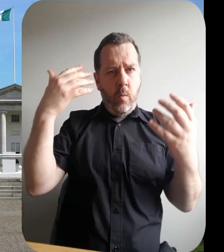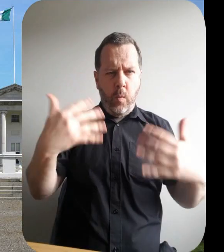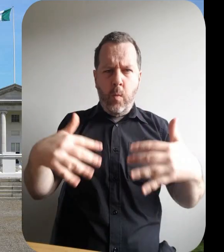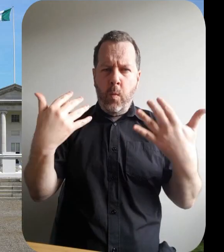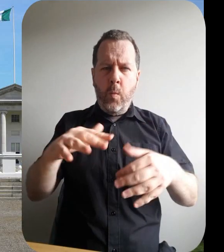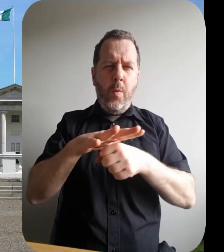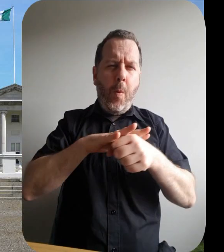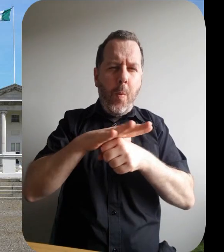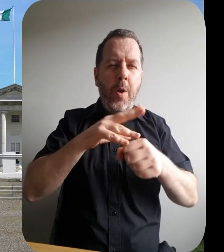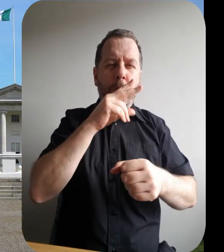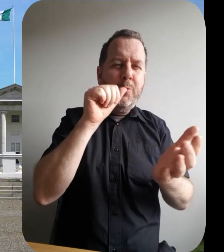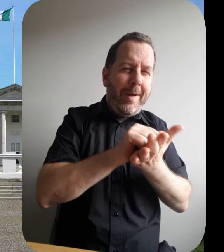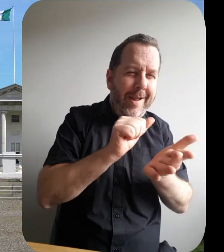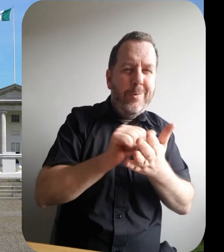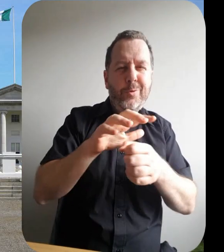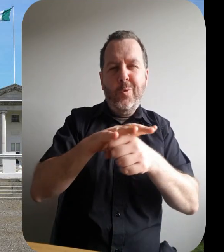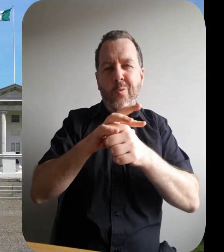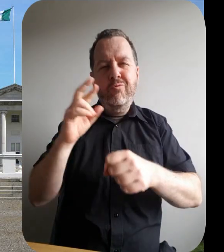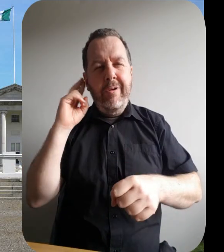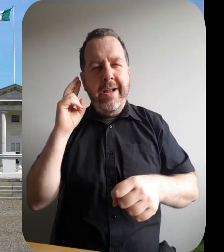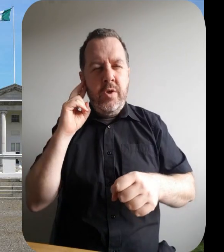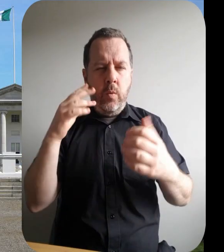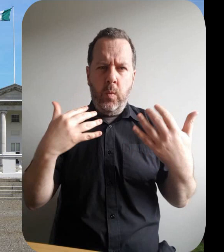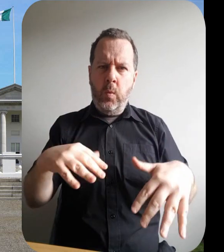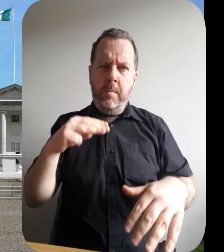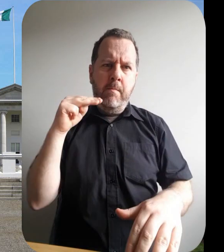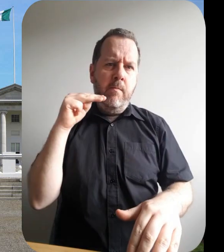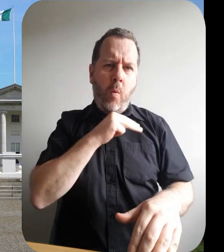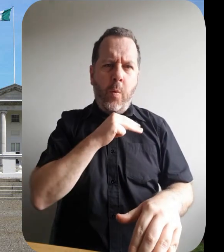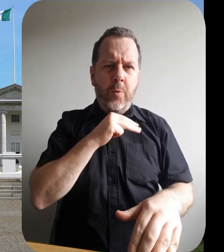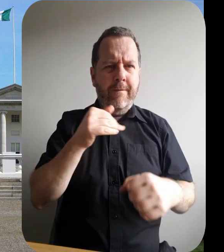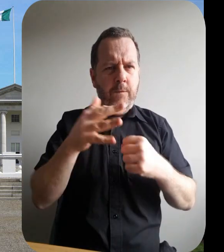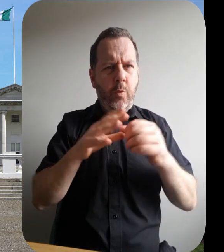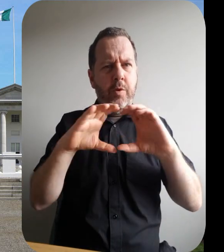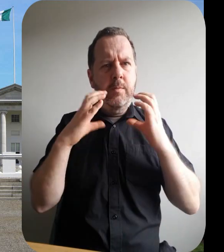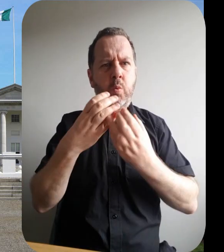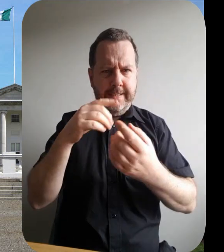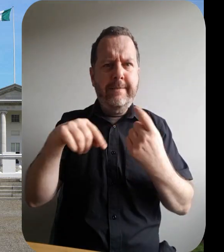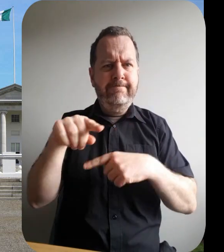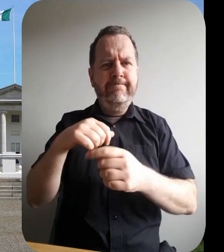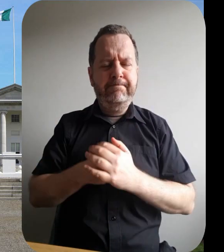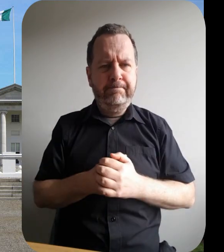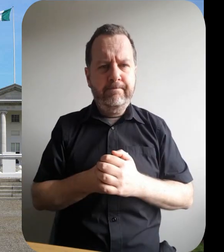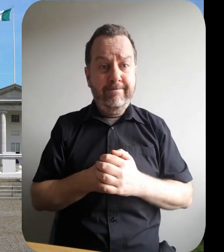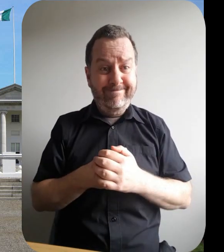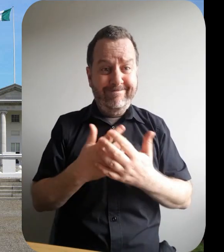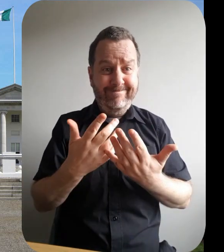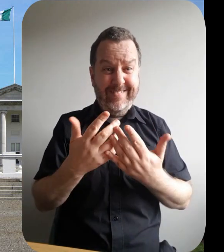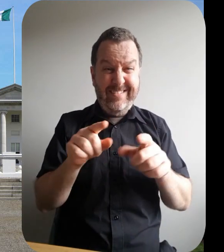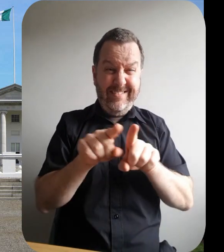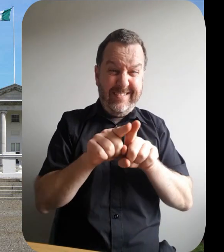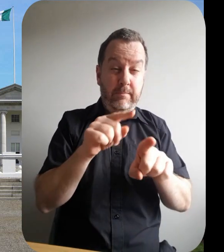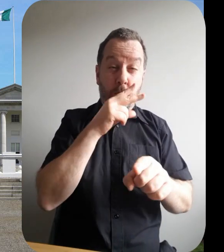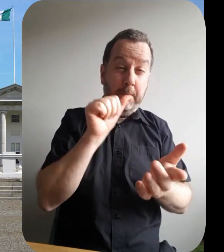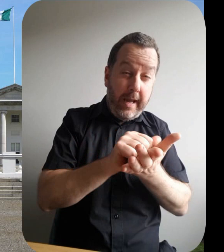Knowing how important local media, local radio, community radio stations and